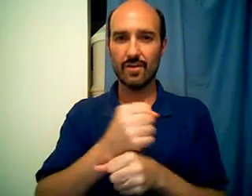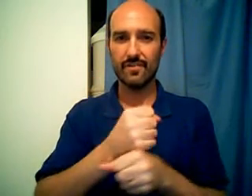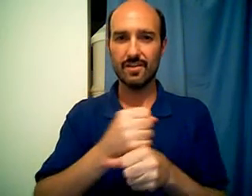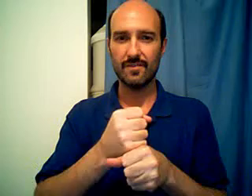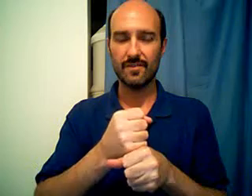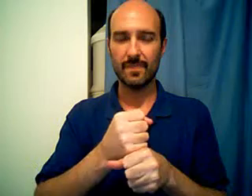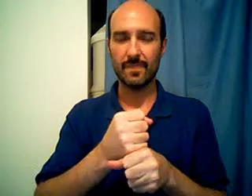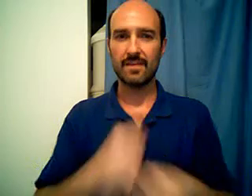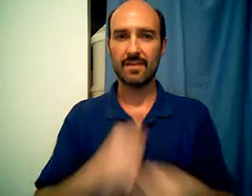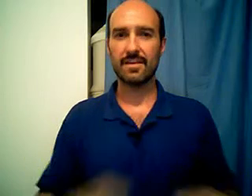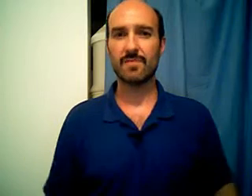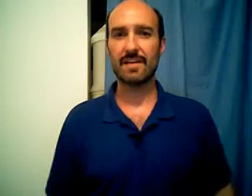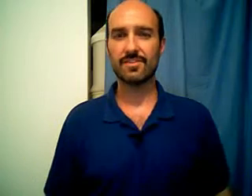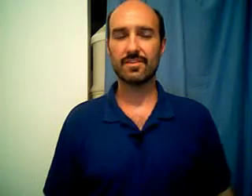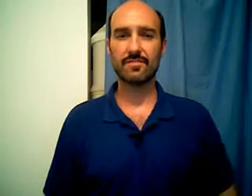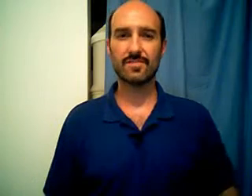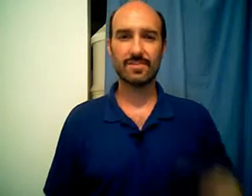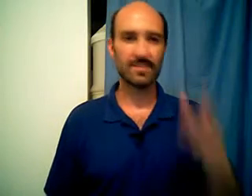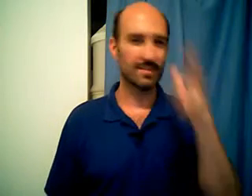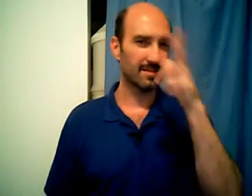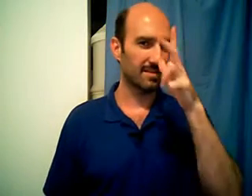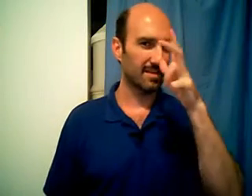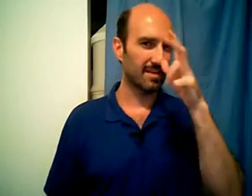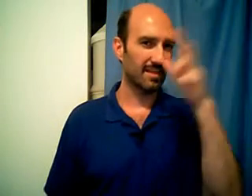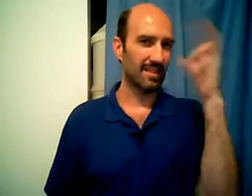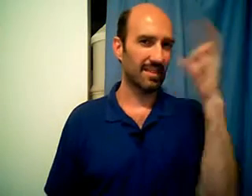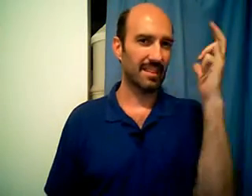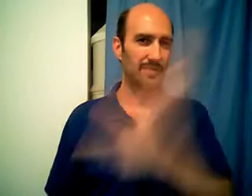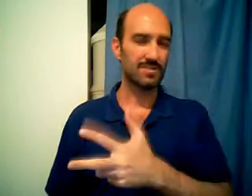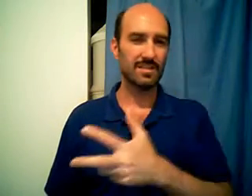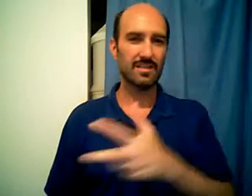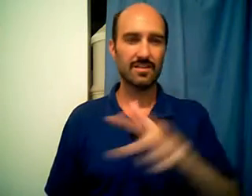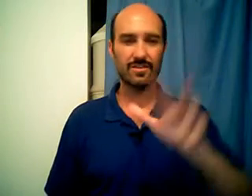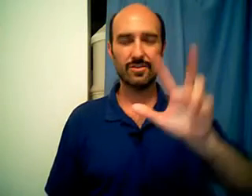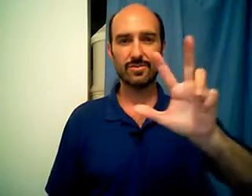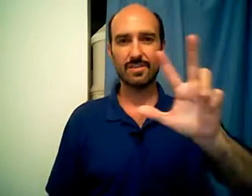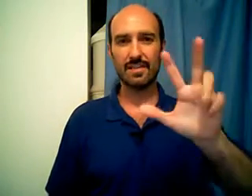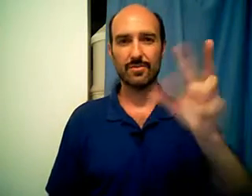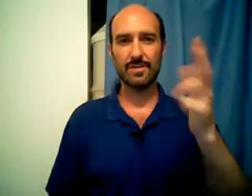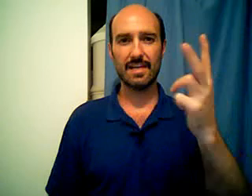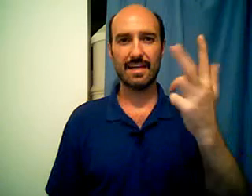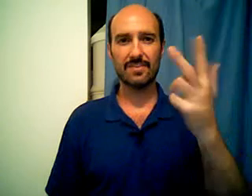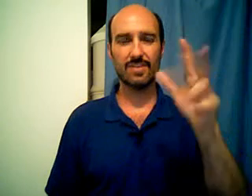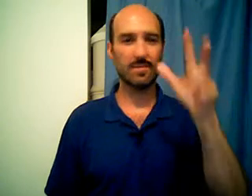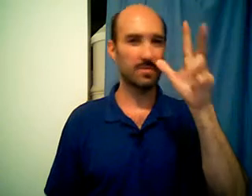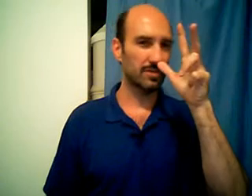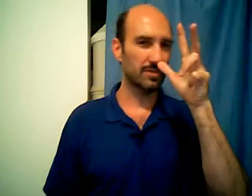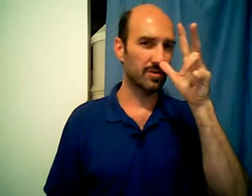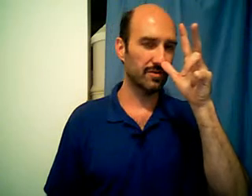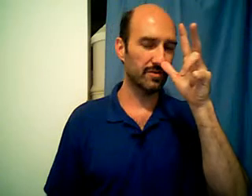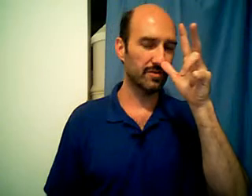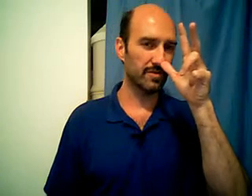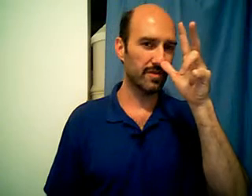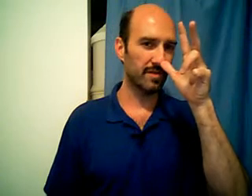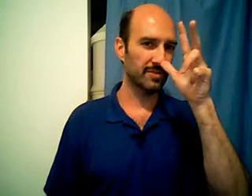Coffee. Now some adjectives. Lousy. Using that 3 hand shape, you put your thumb on your